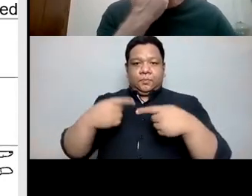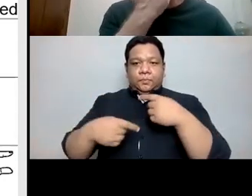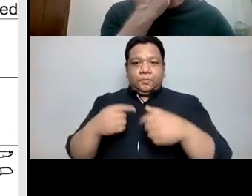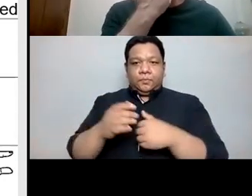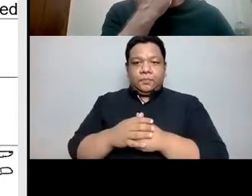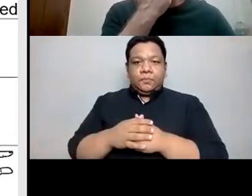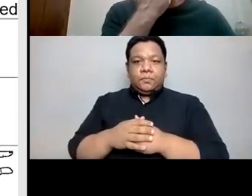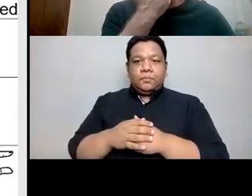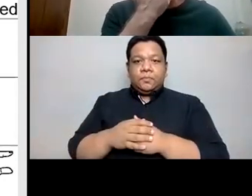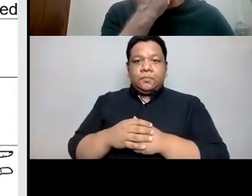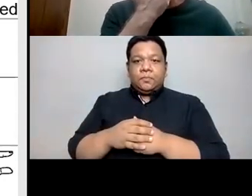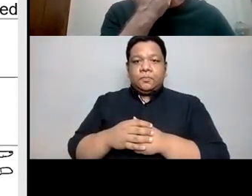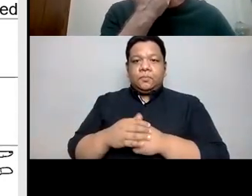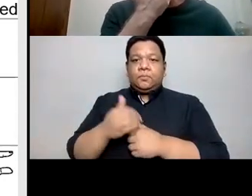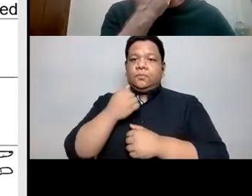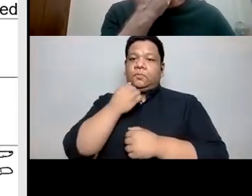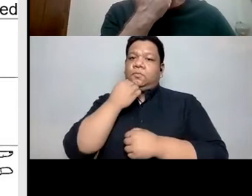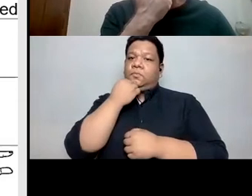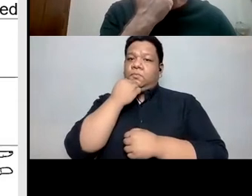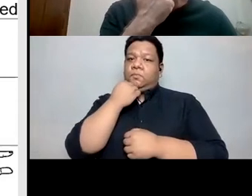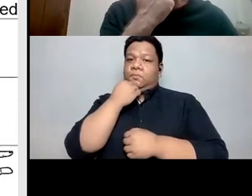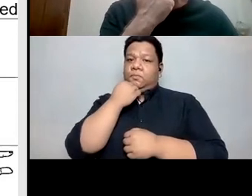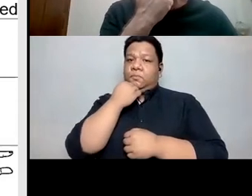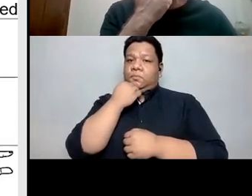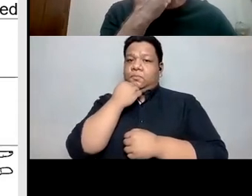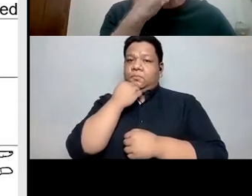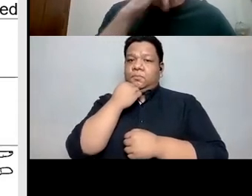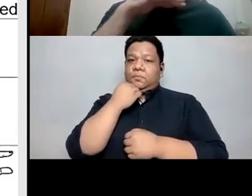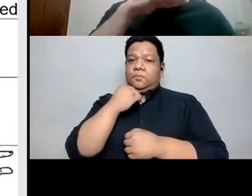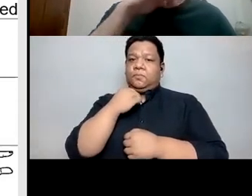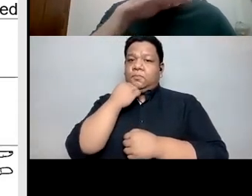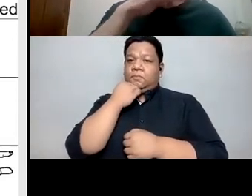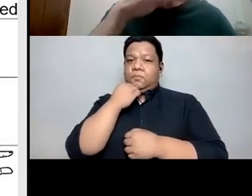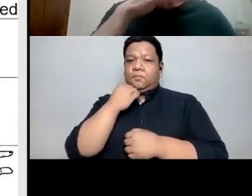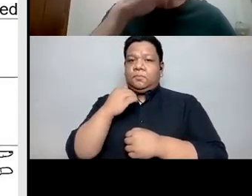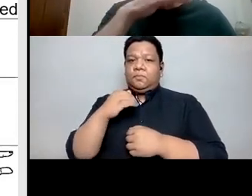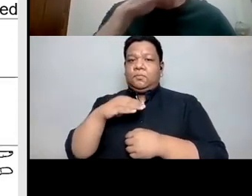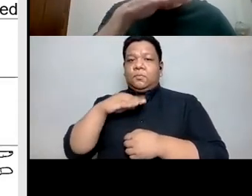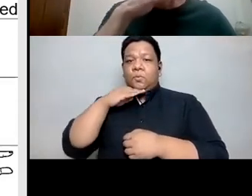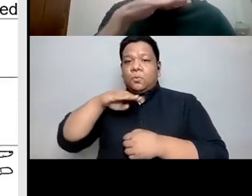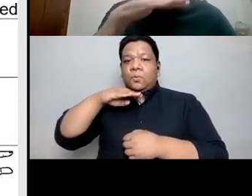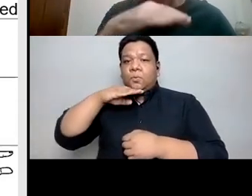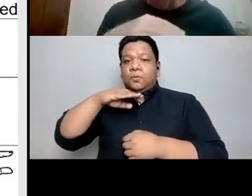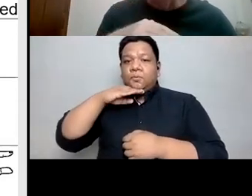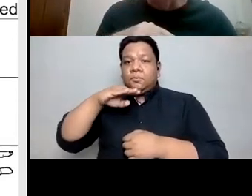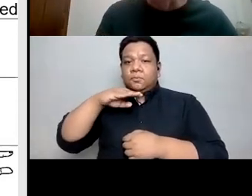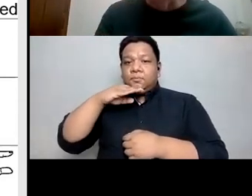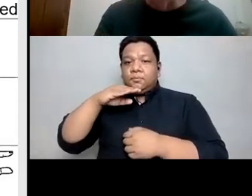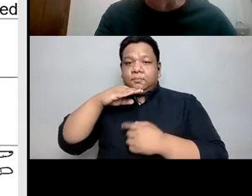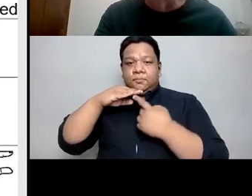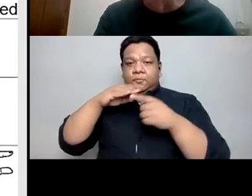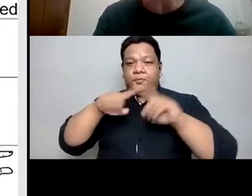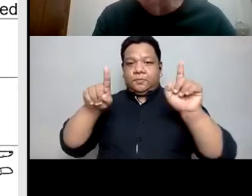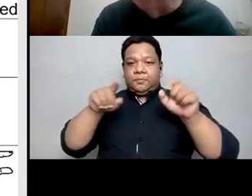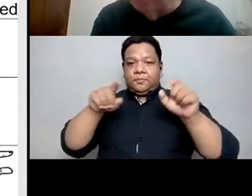is paternal uncle. Still not that hand shape. White, not the hand shape we're